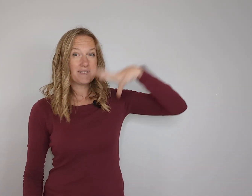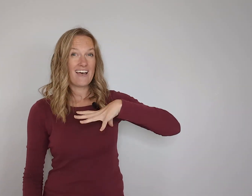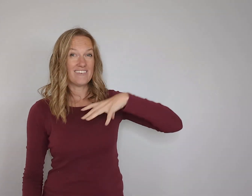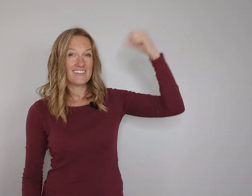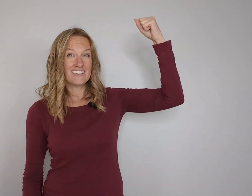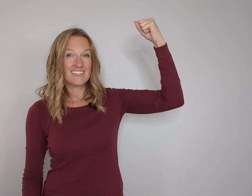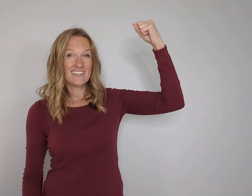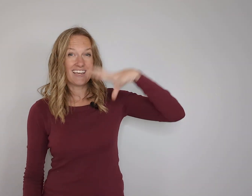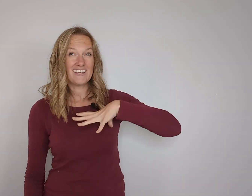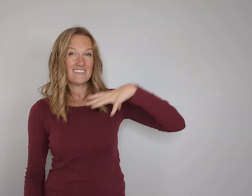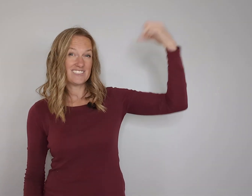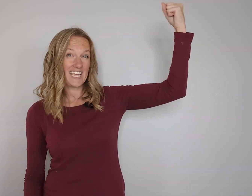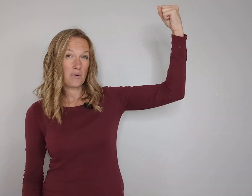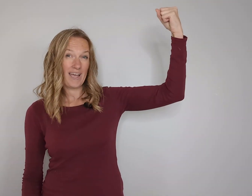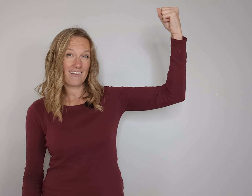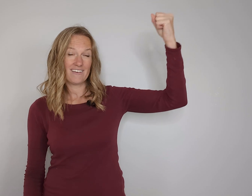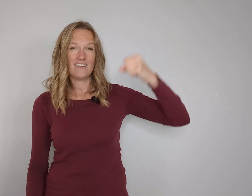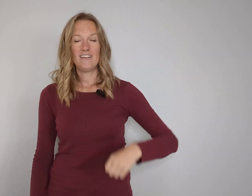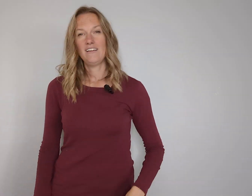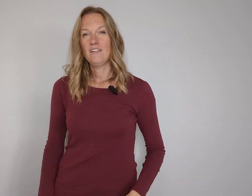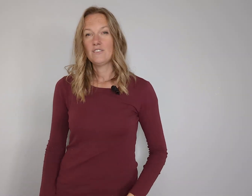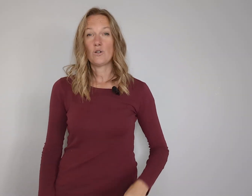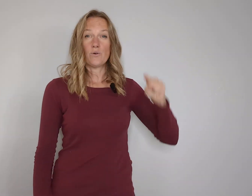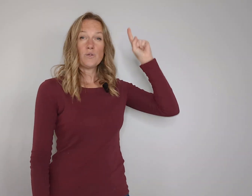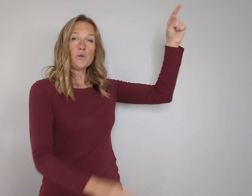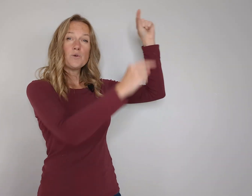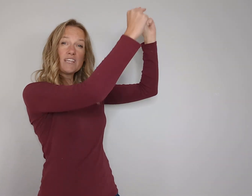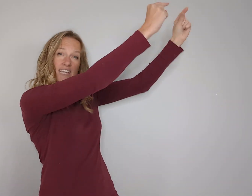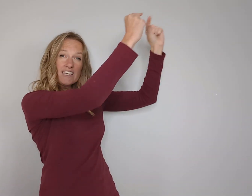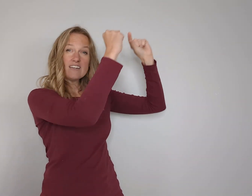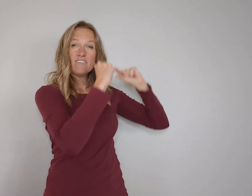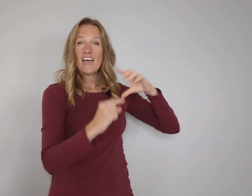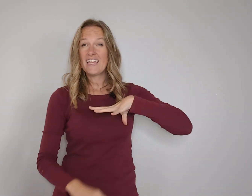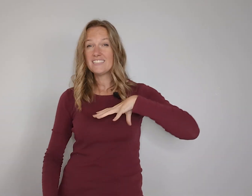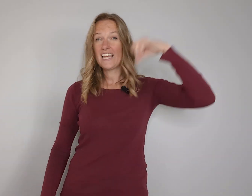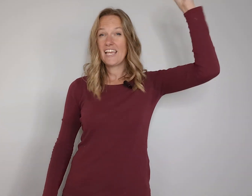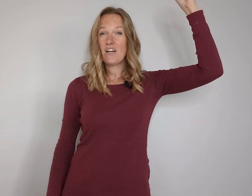to heaven. Okay? Take away. So you give and take